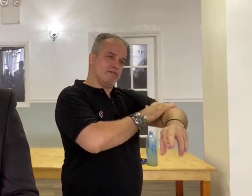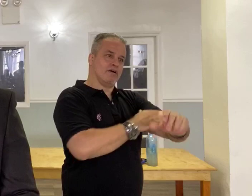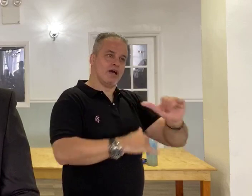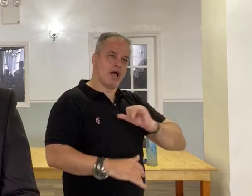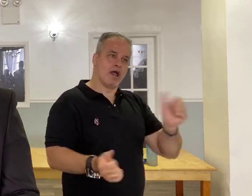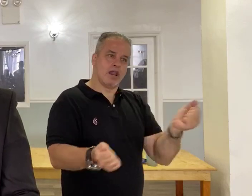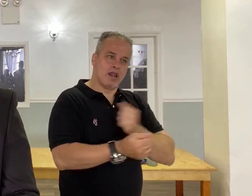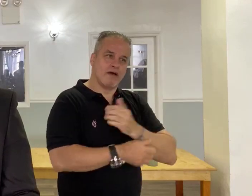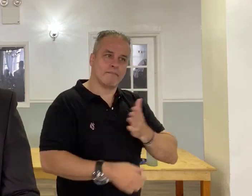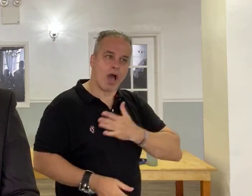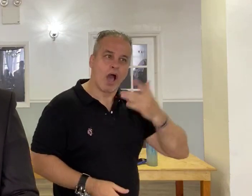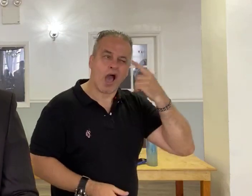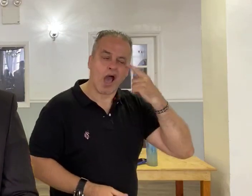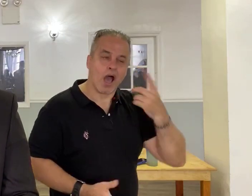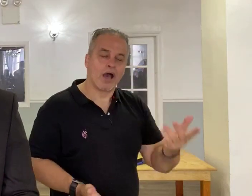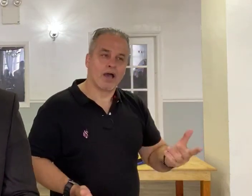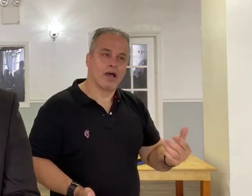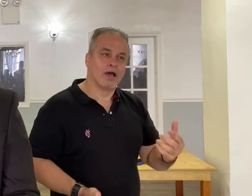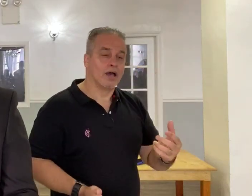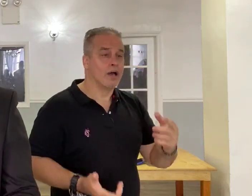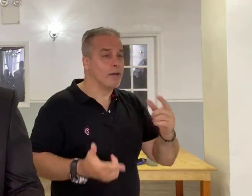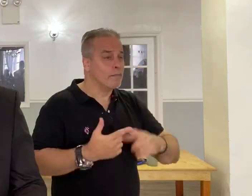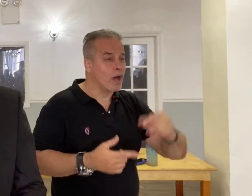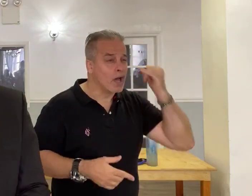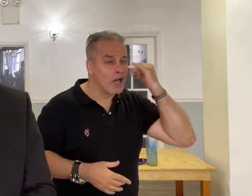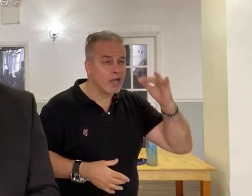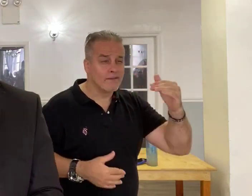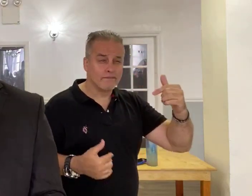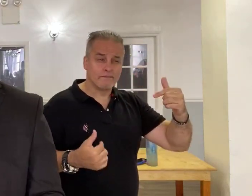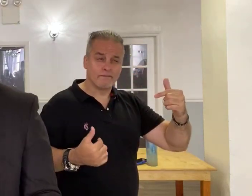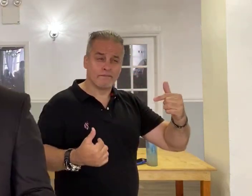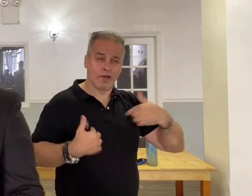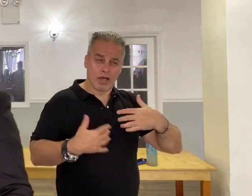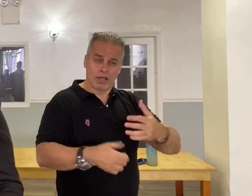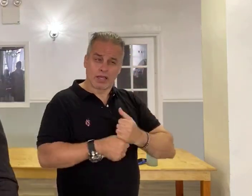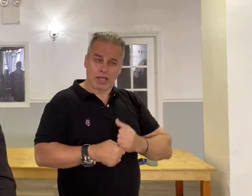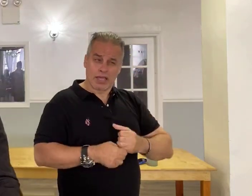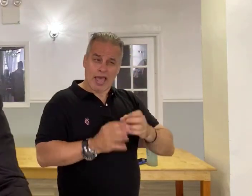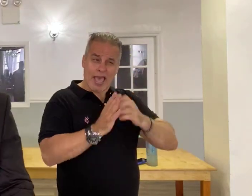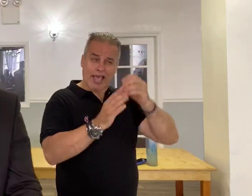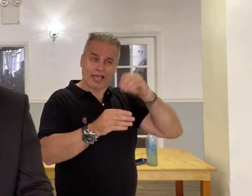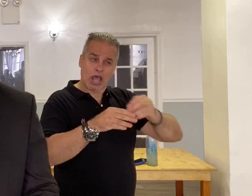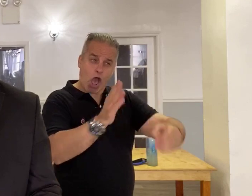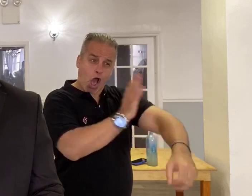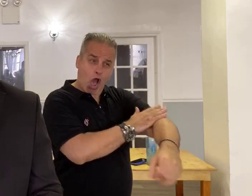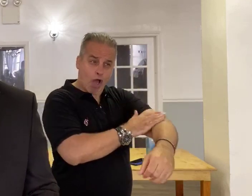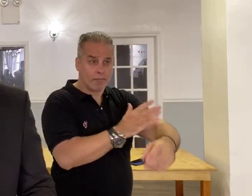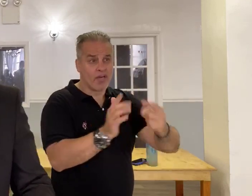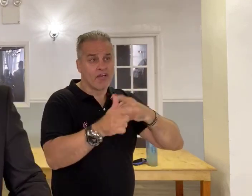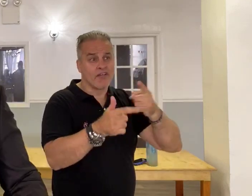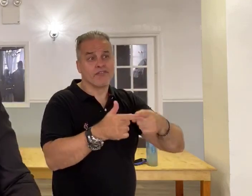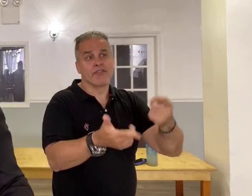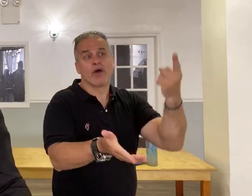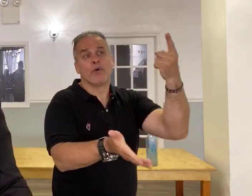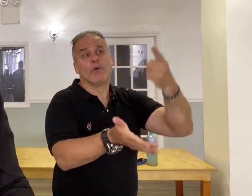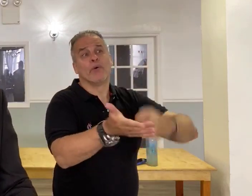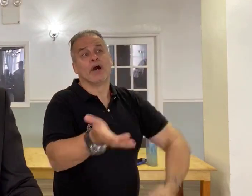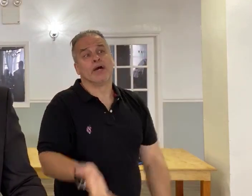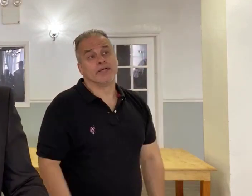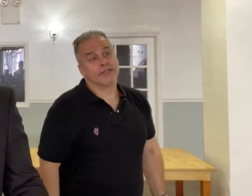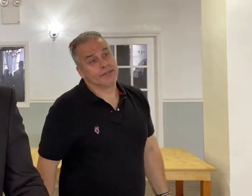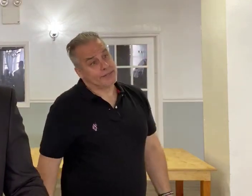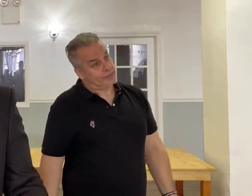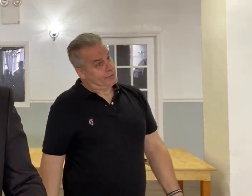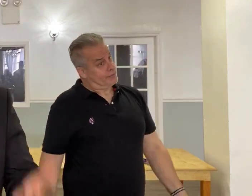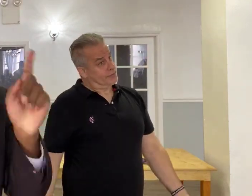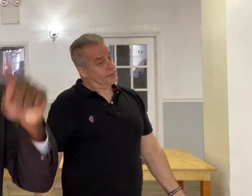life depended on it? What if I got cancer in one of my arms? Then what? Well, it would be better to